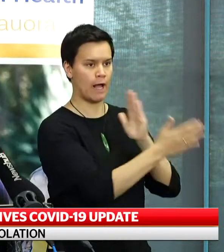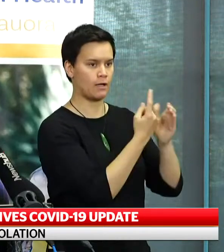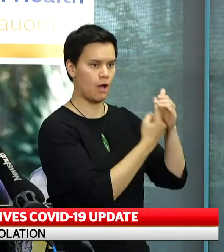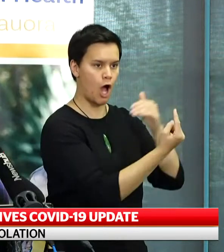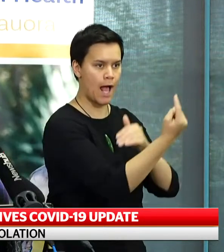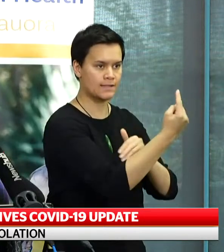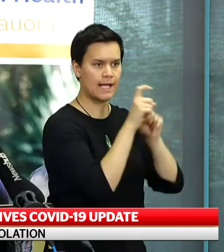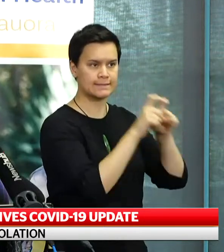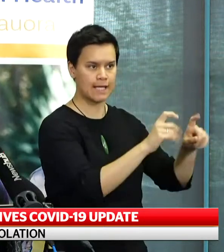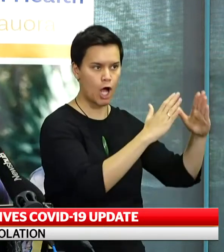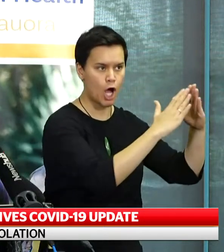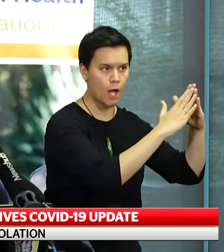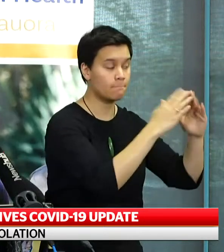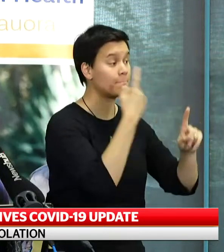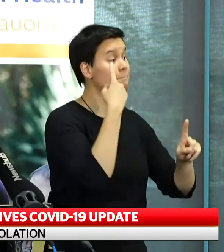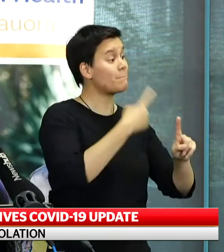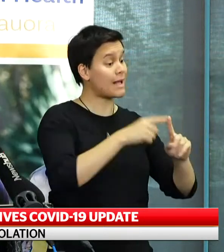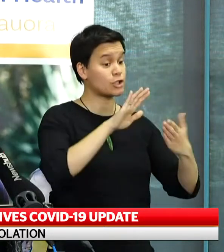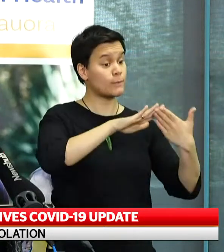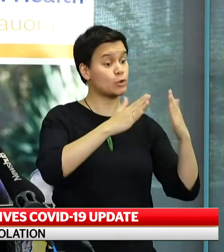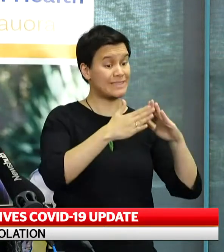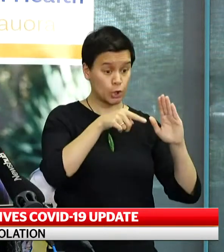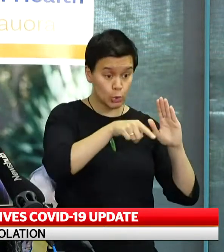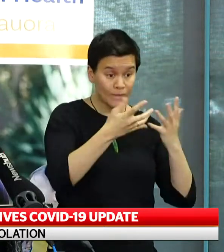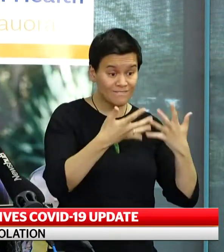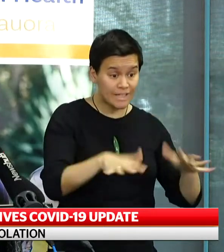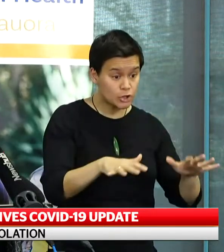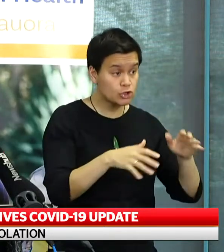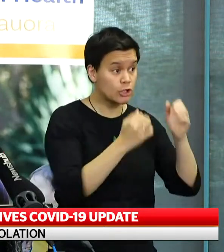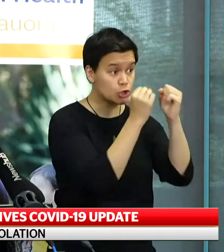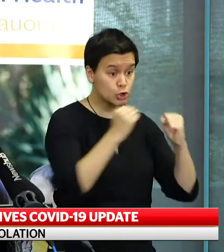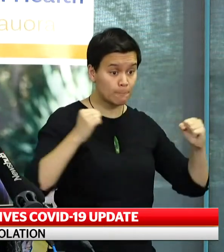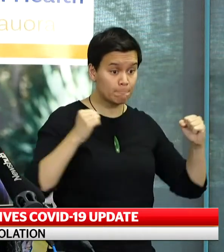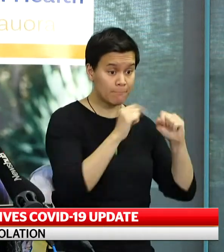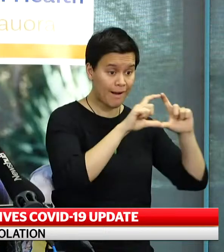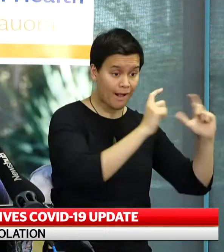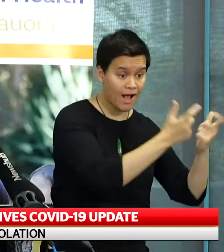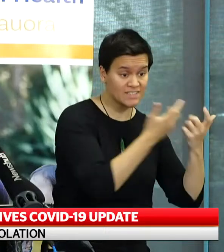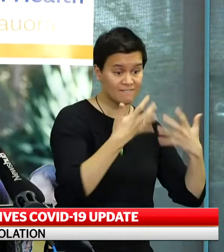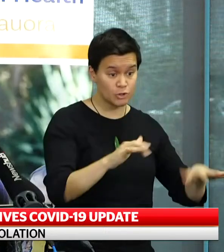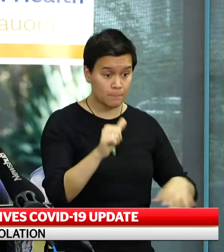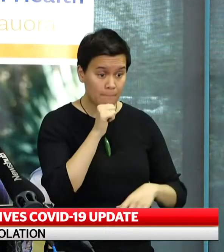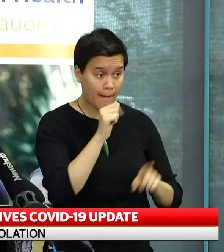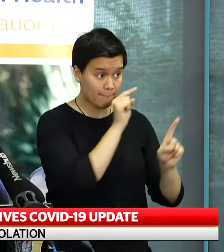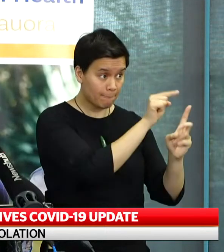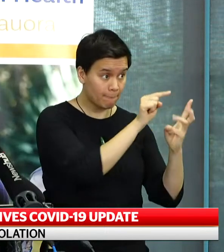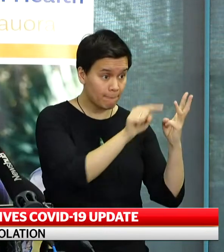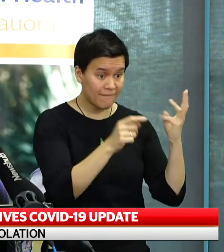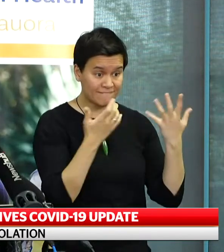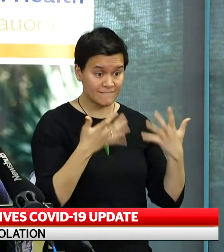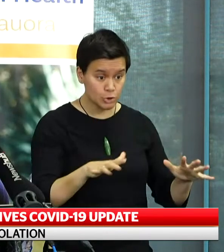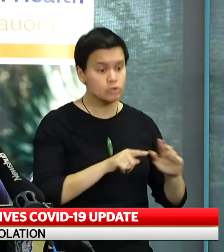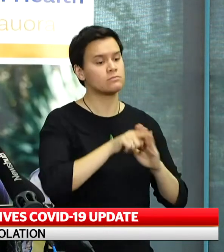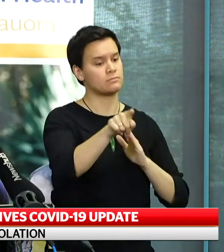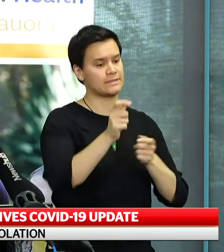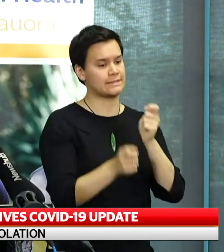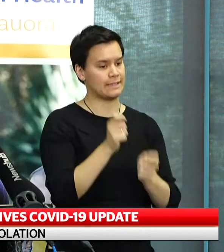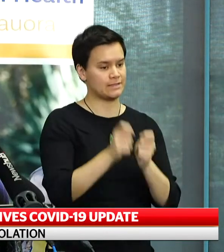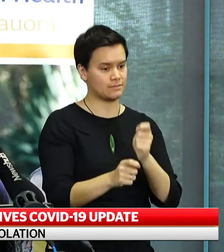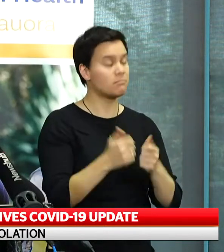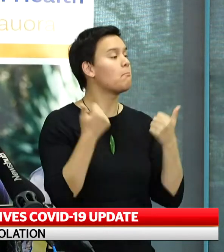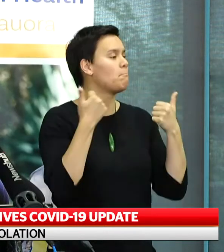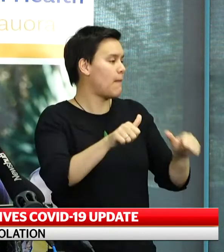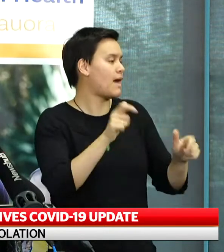community for those people who were at the pub or the casual contacts from the fitness class. And on the mariners,